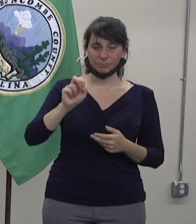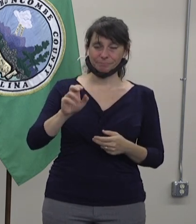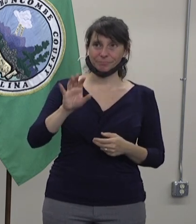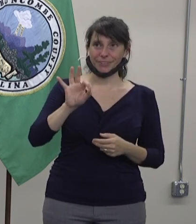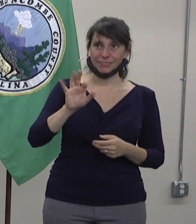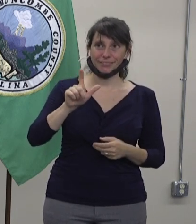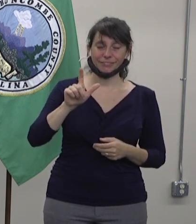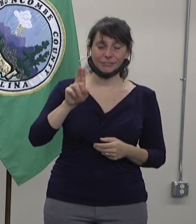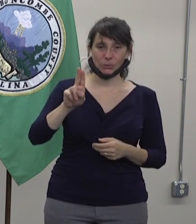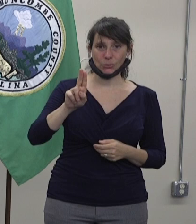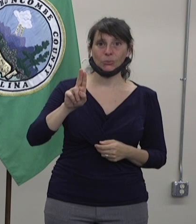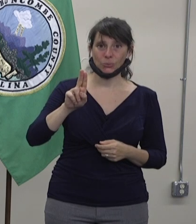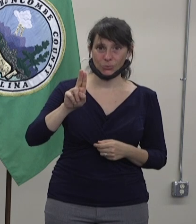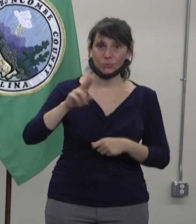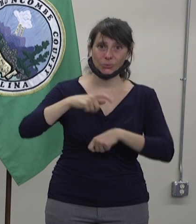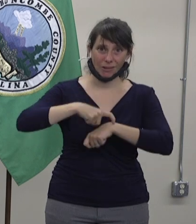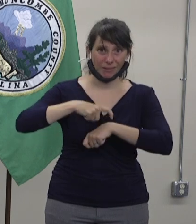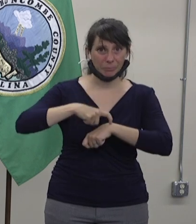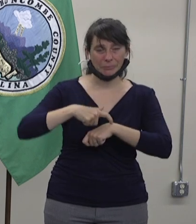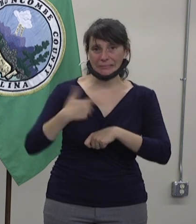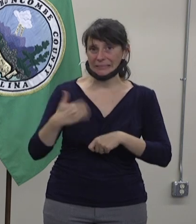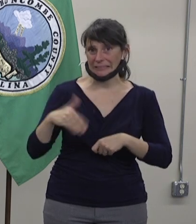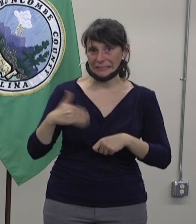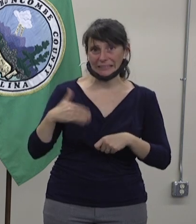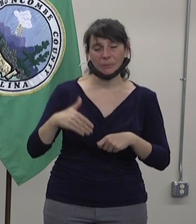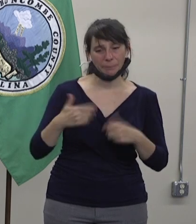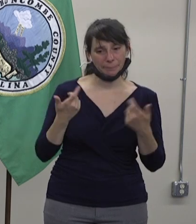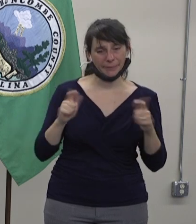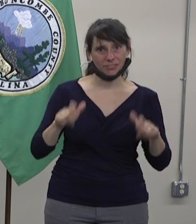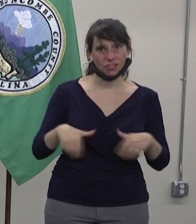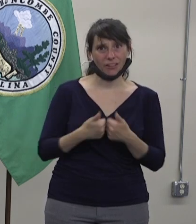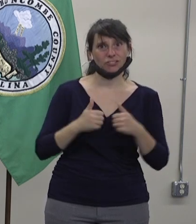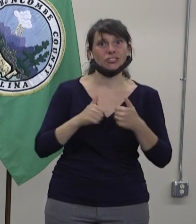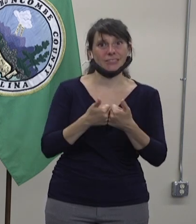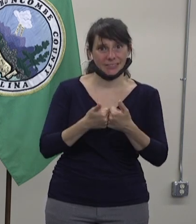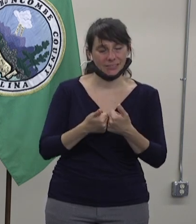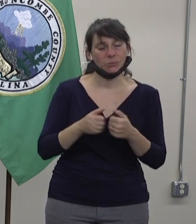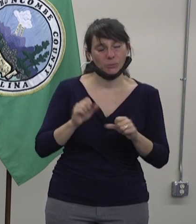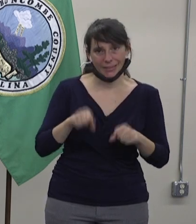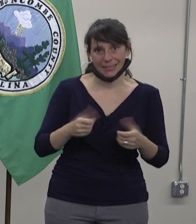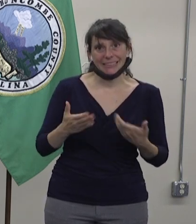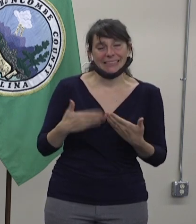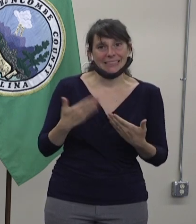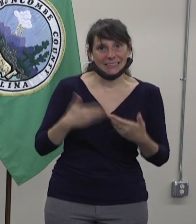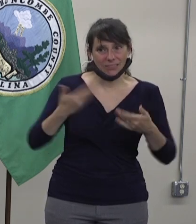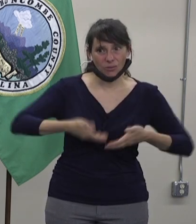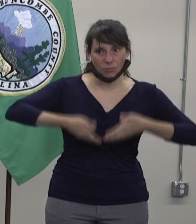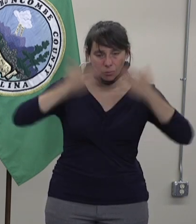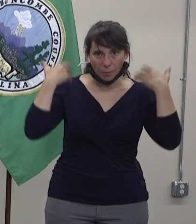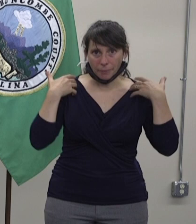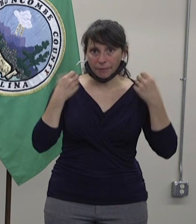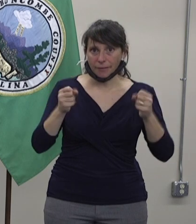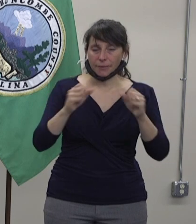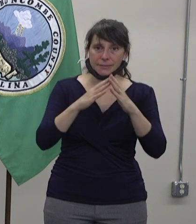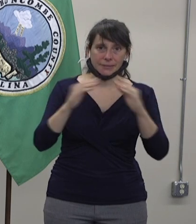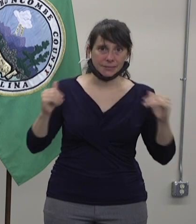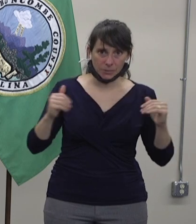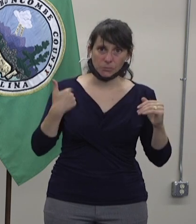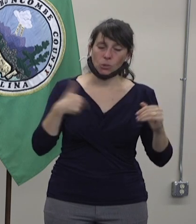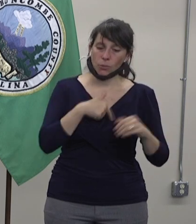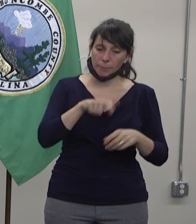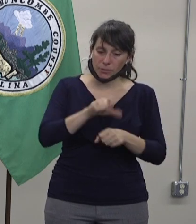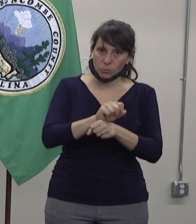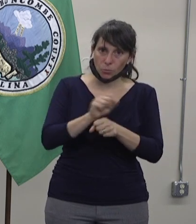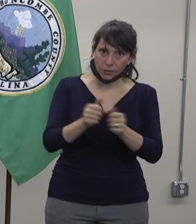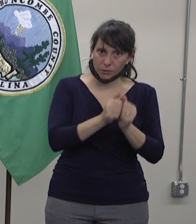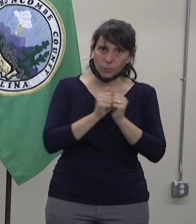of overwhelming our healthcare systems, and it takes everyone working together to prevent that and safeguard our community.